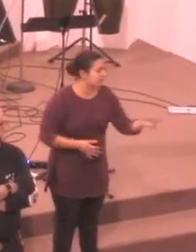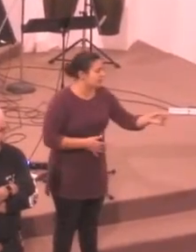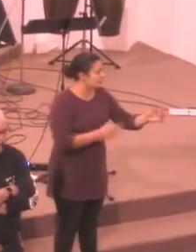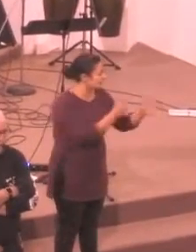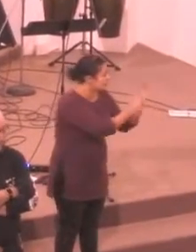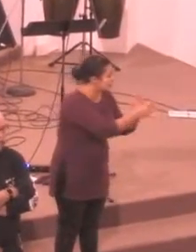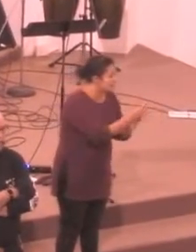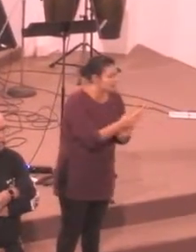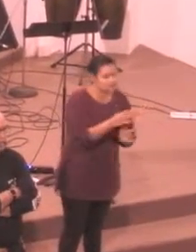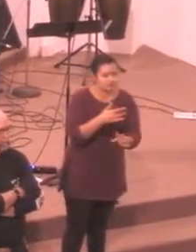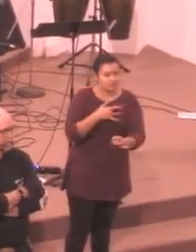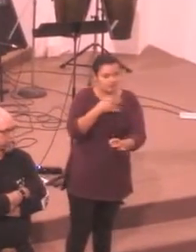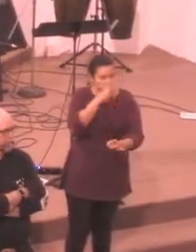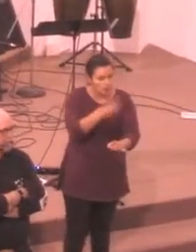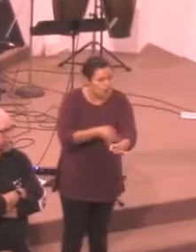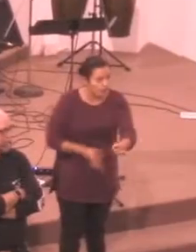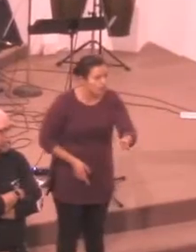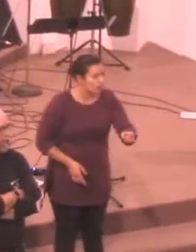Sobriety.